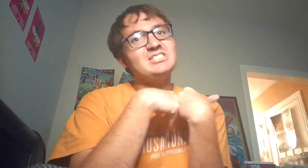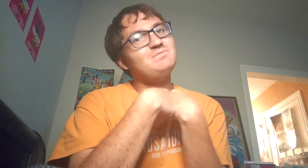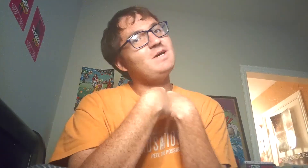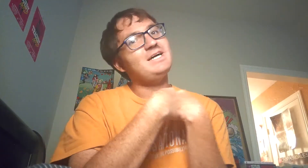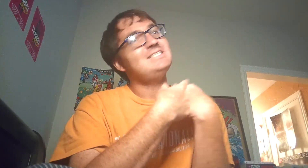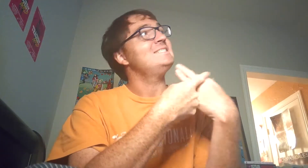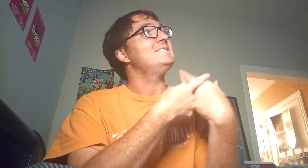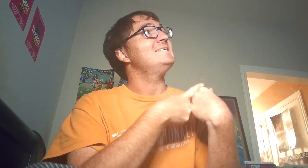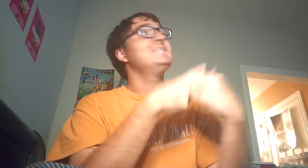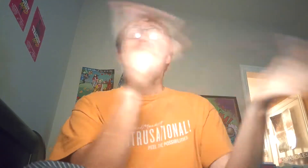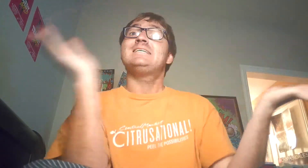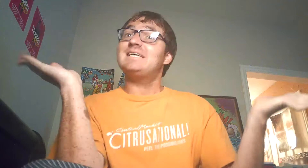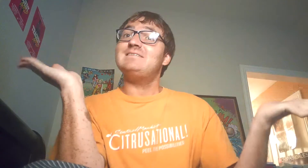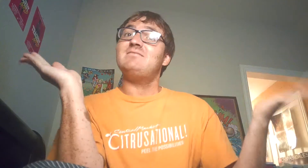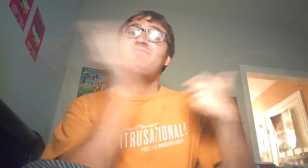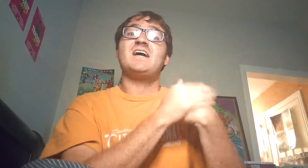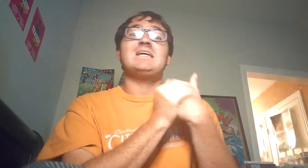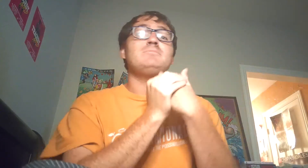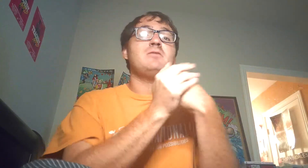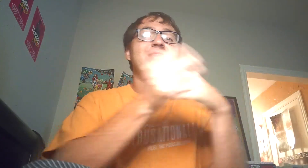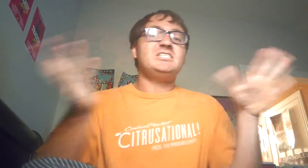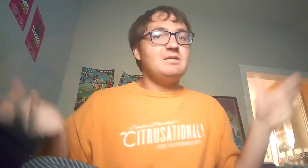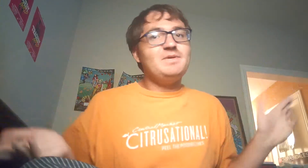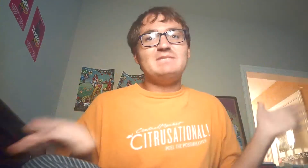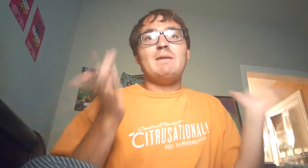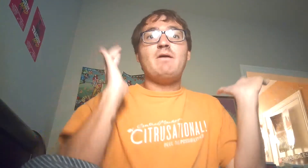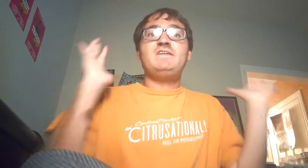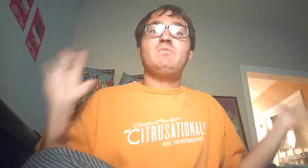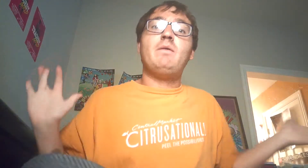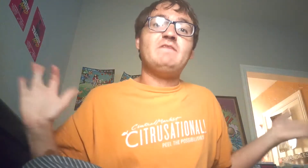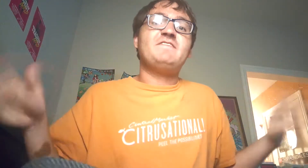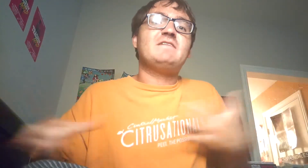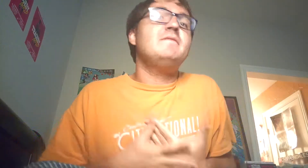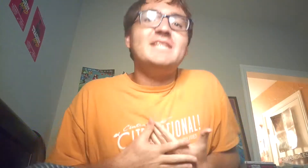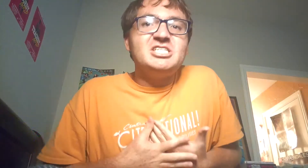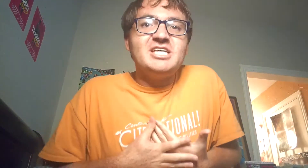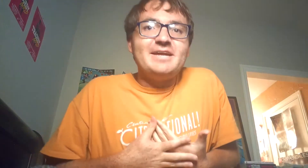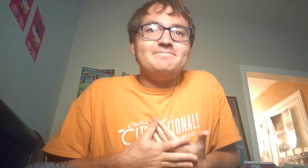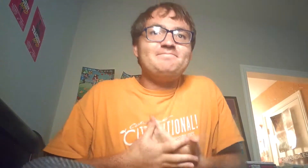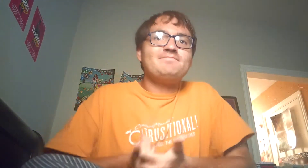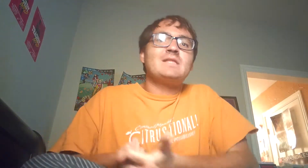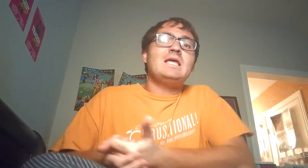but couldn't fucking upload that shit because my boyfriend didn't want me to fucking upload that shit.